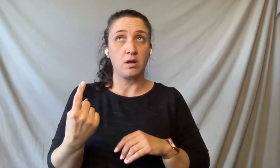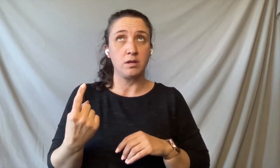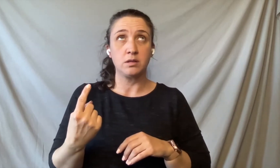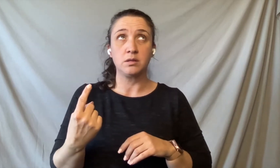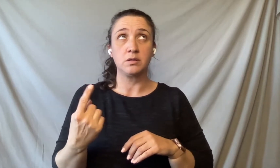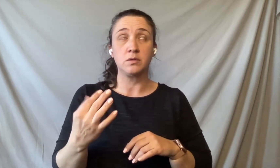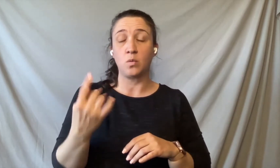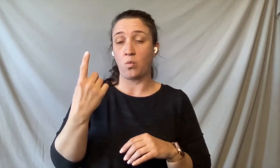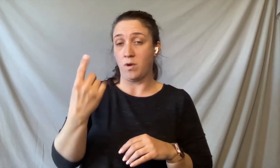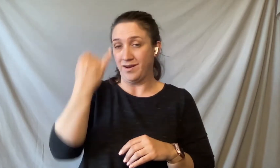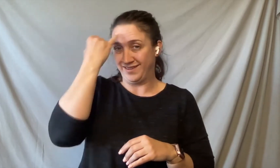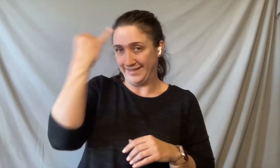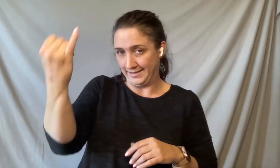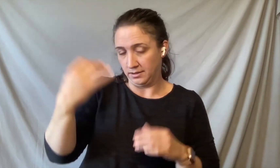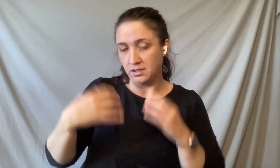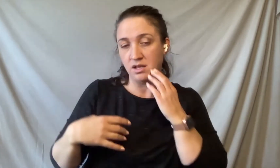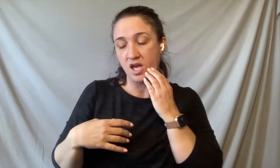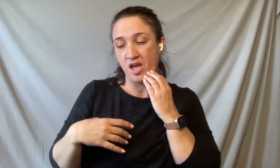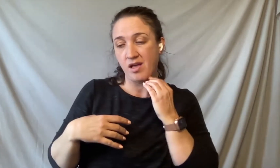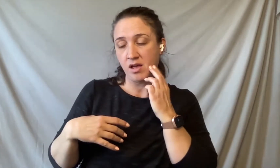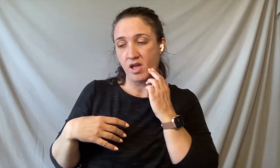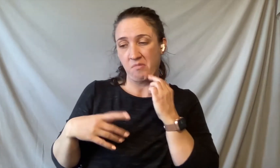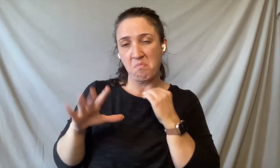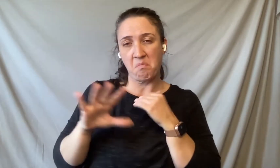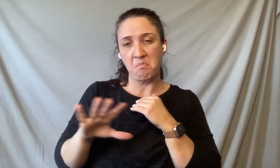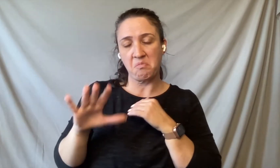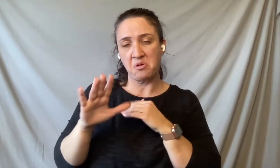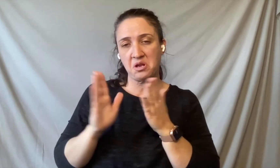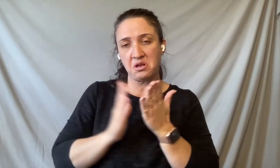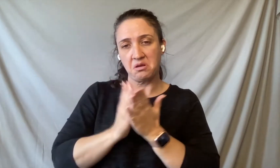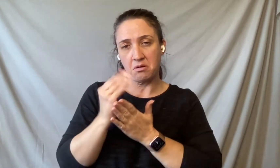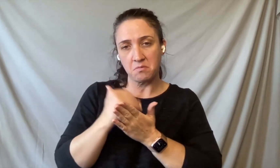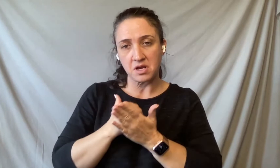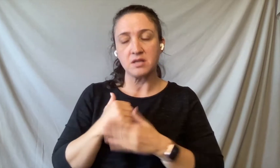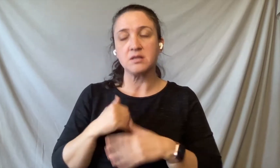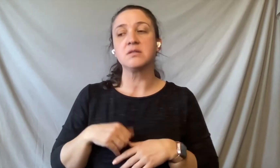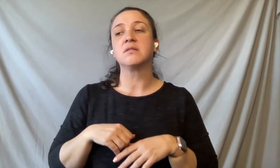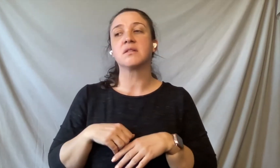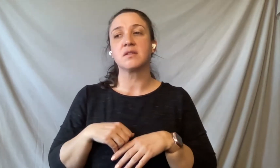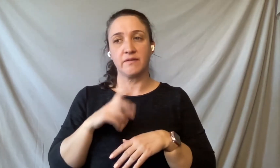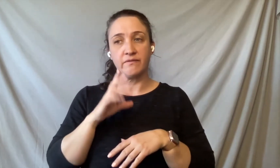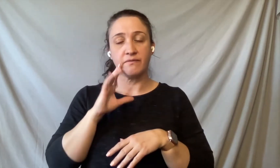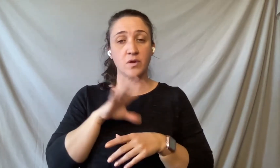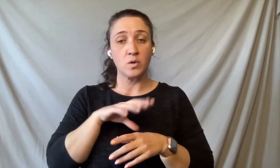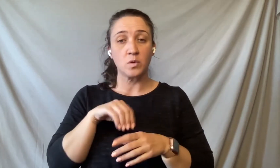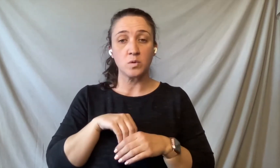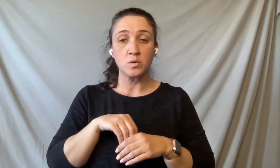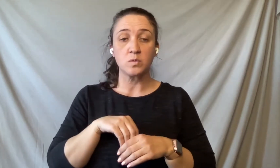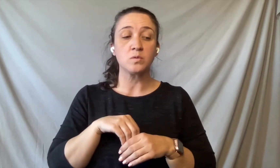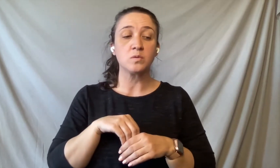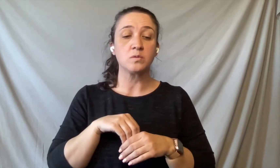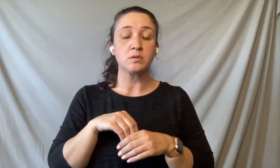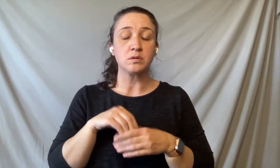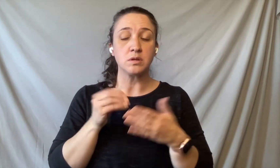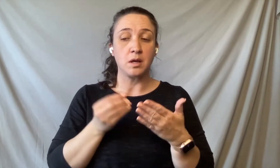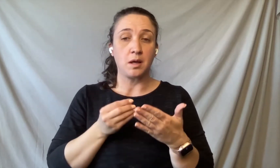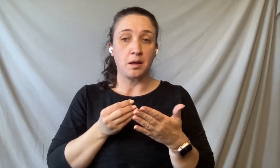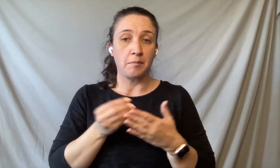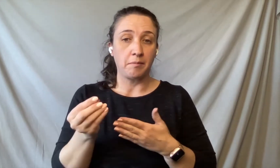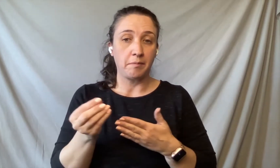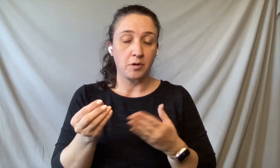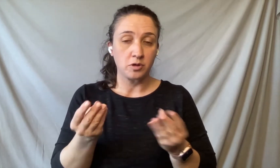the ideas that is pretty comprehensive, and it would include purchase of